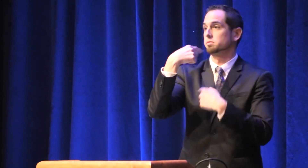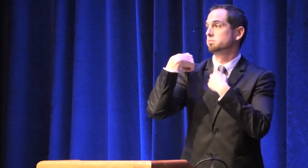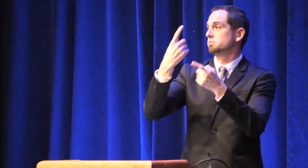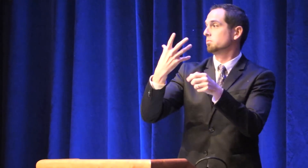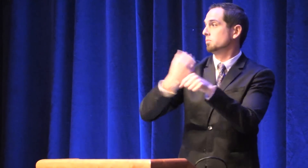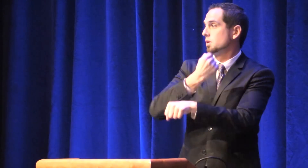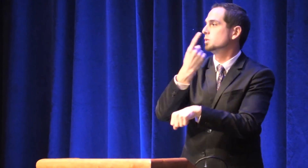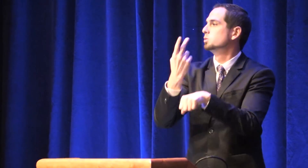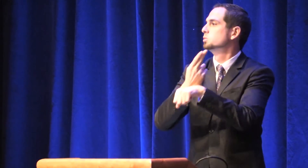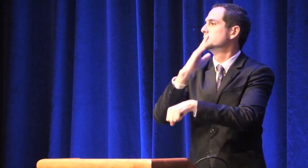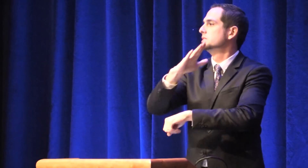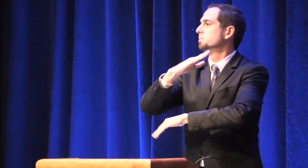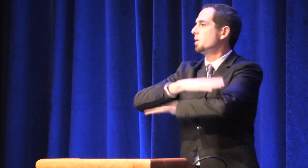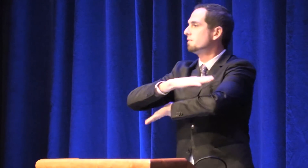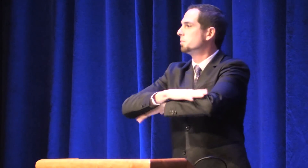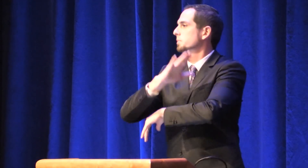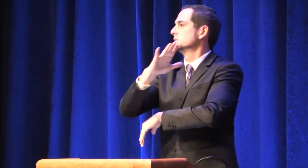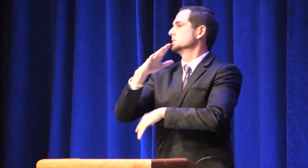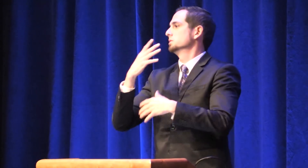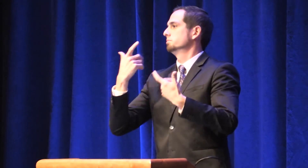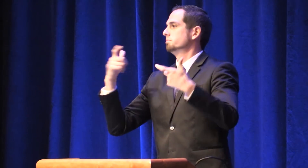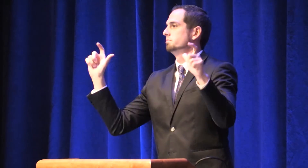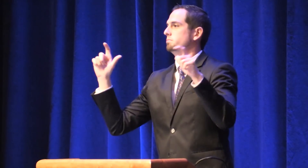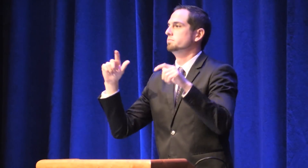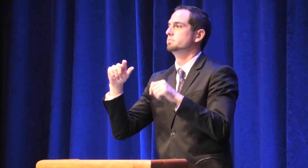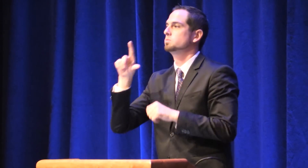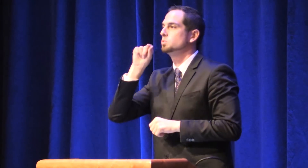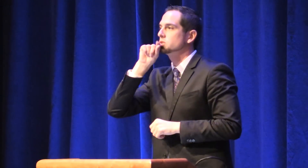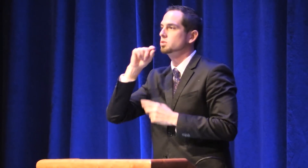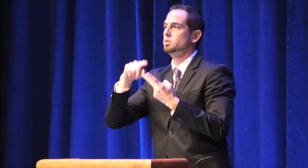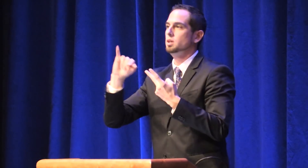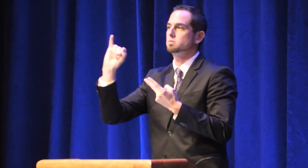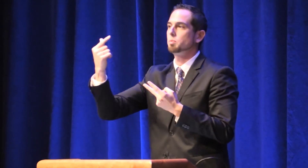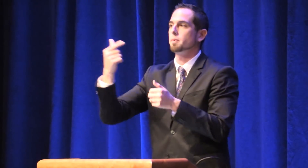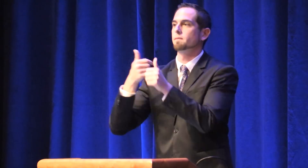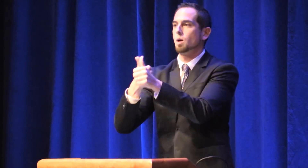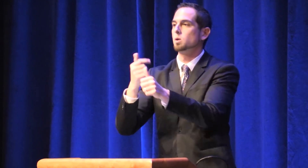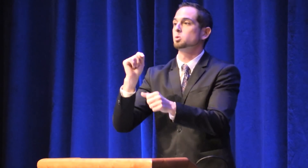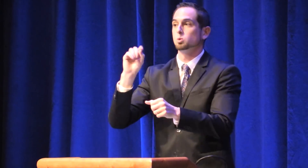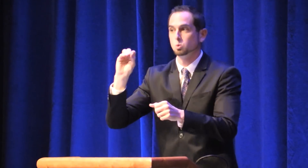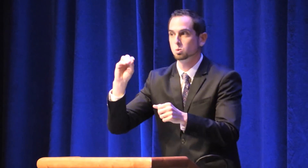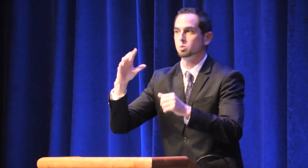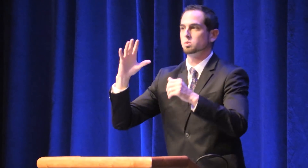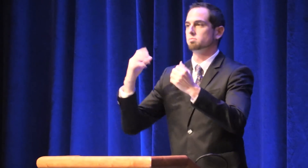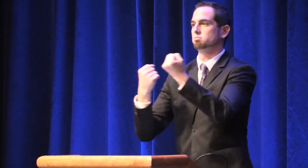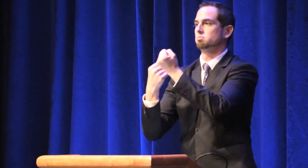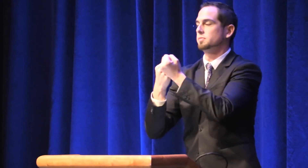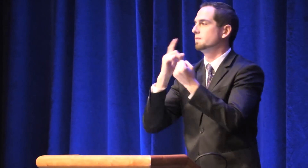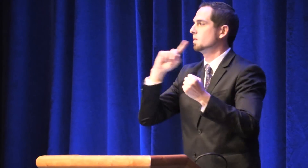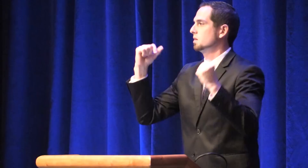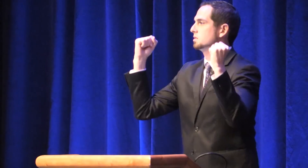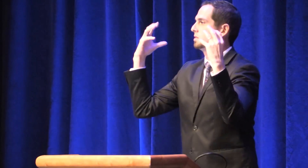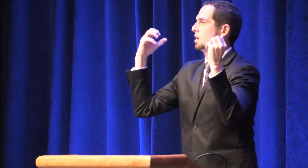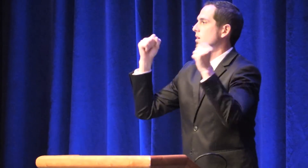shows. And he used that platform, whether it's Twitter